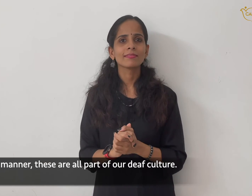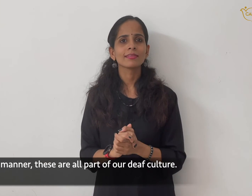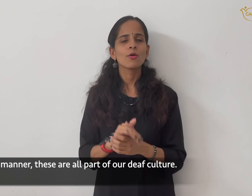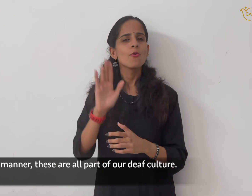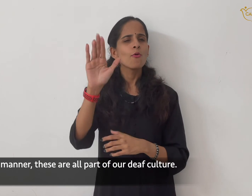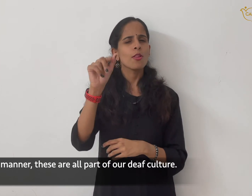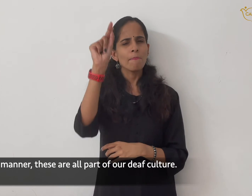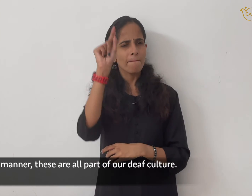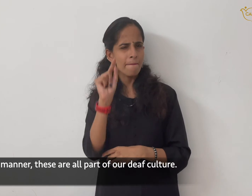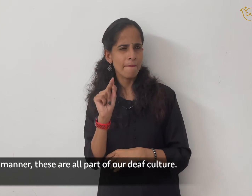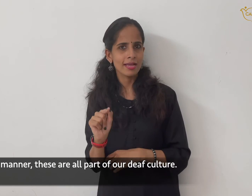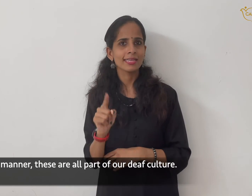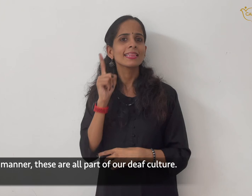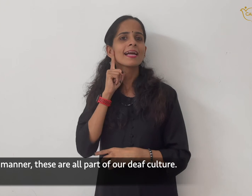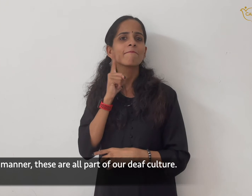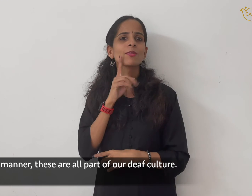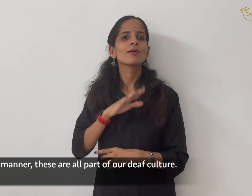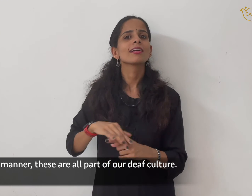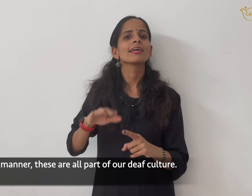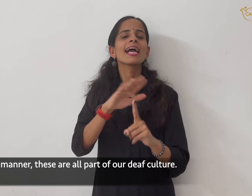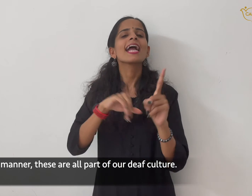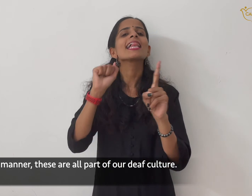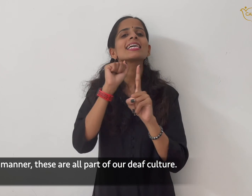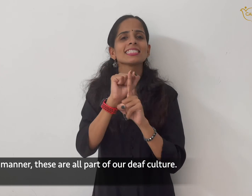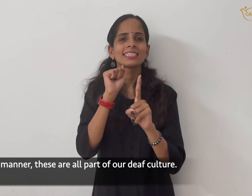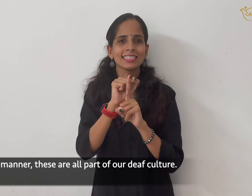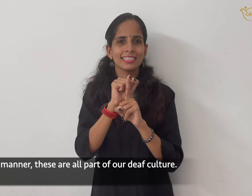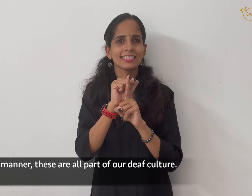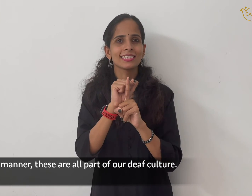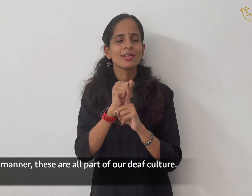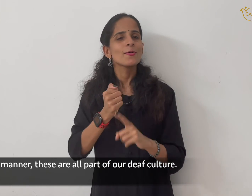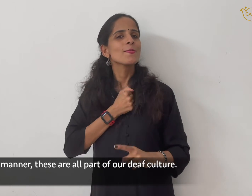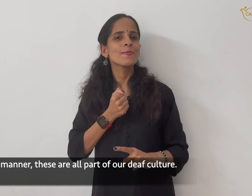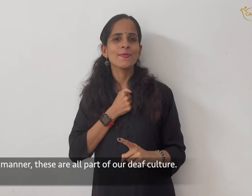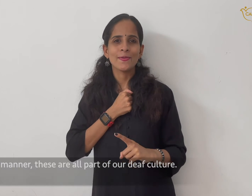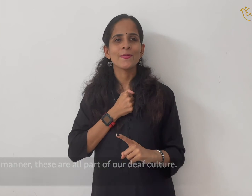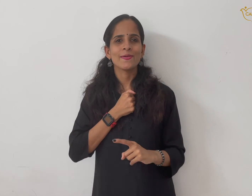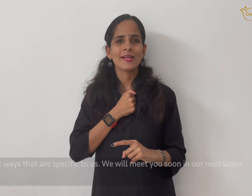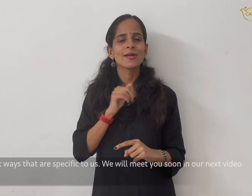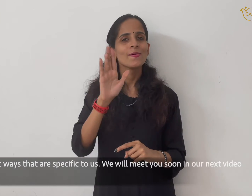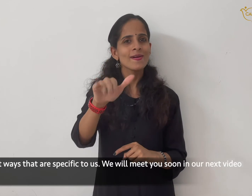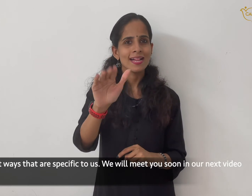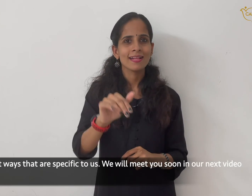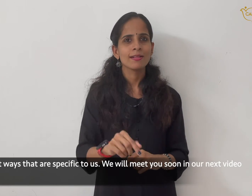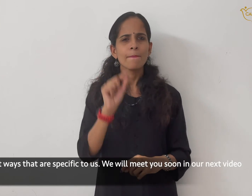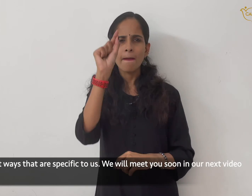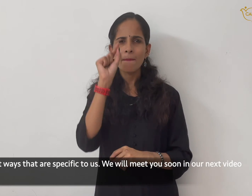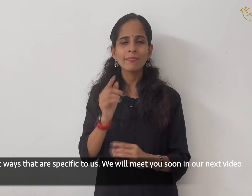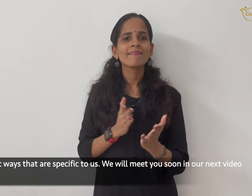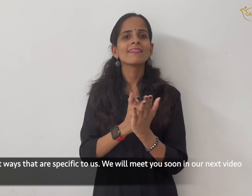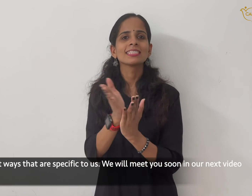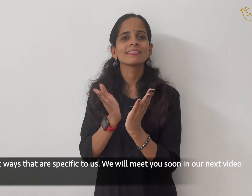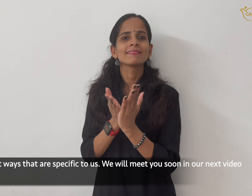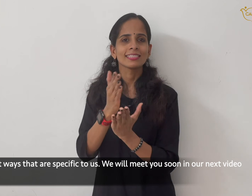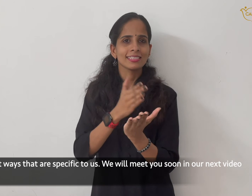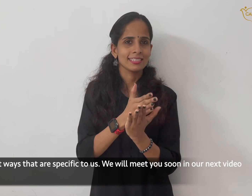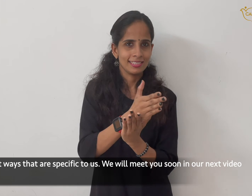In a similar manner, these are all part of our deaf culture. the different ways that